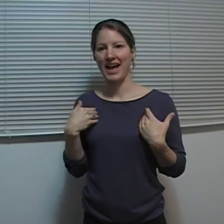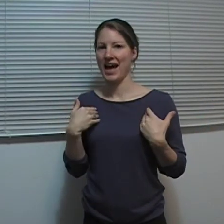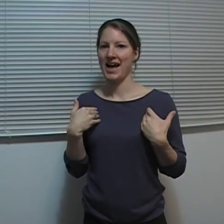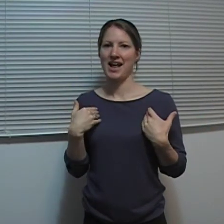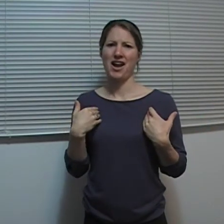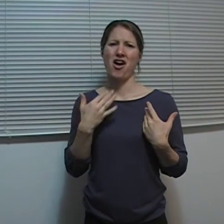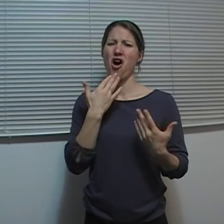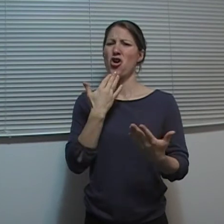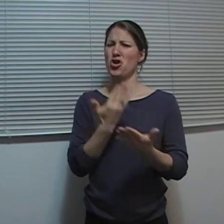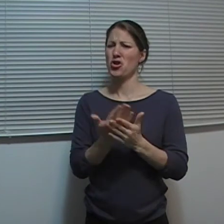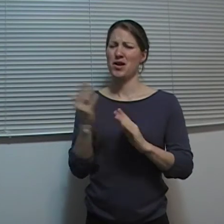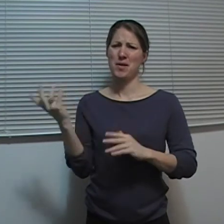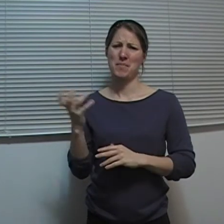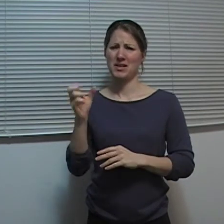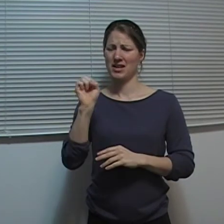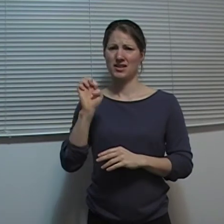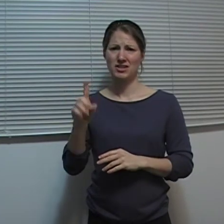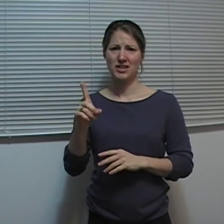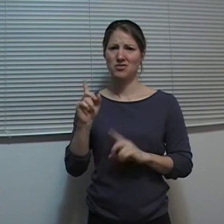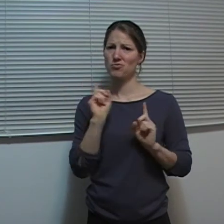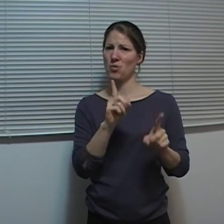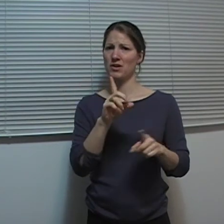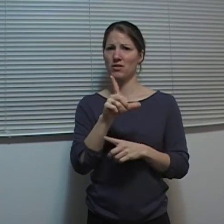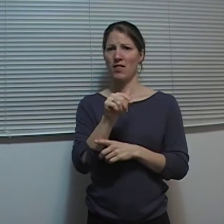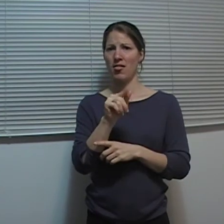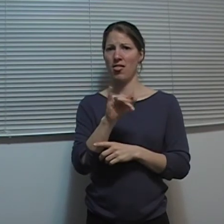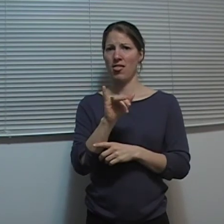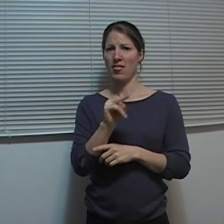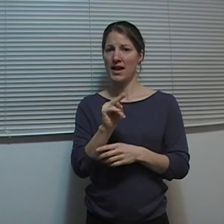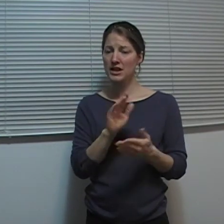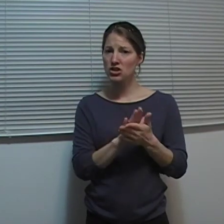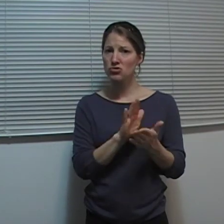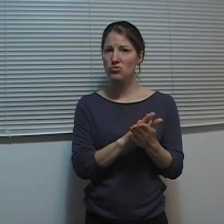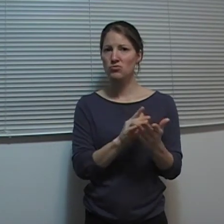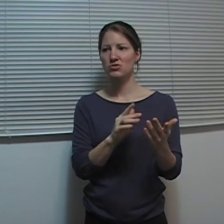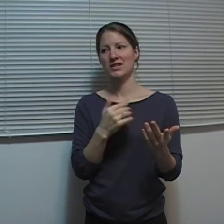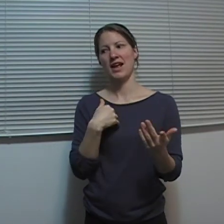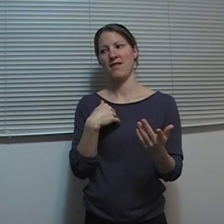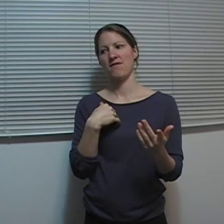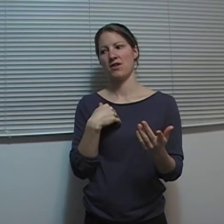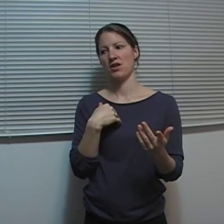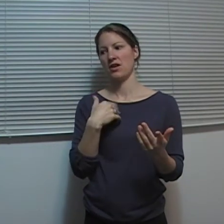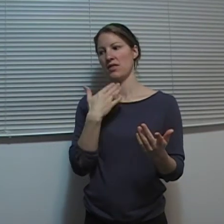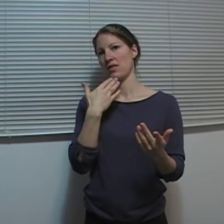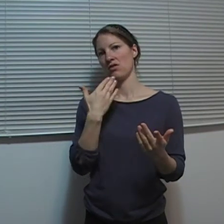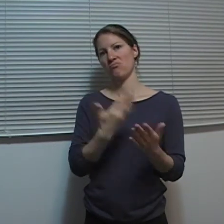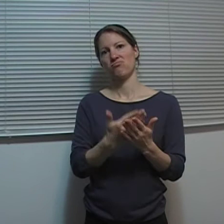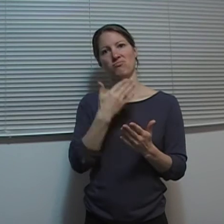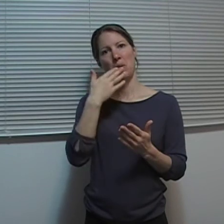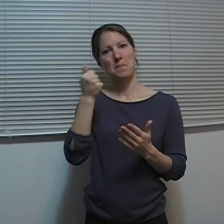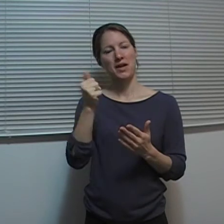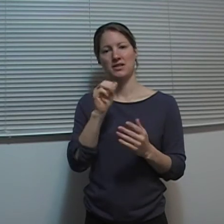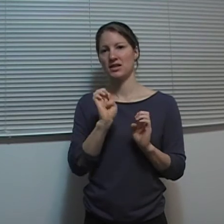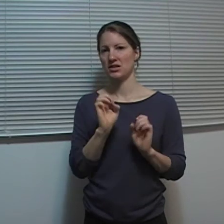best education. Now tomorrow, we're going to follow William past the age of 12 into his